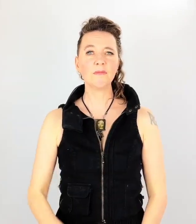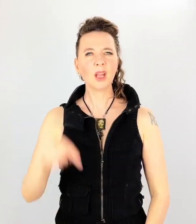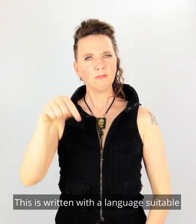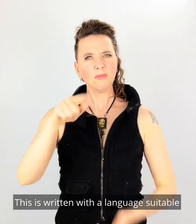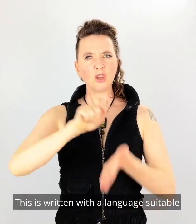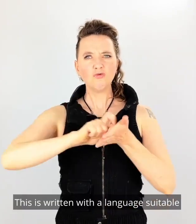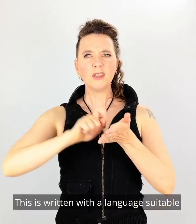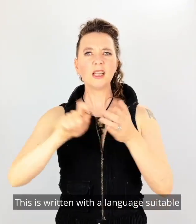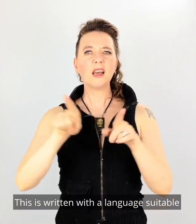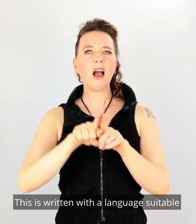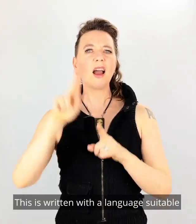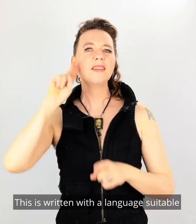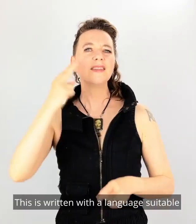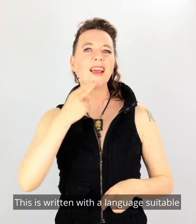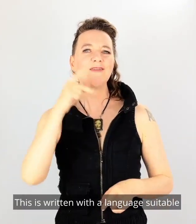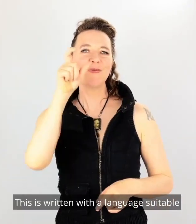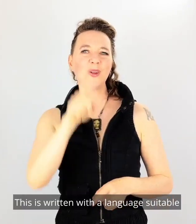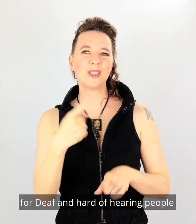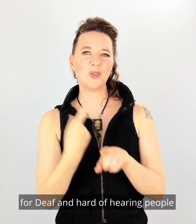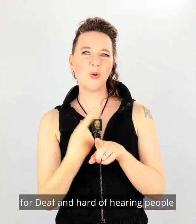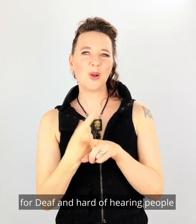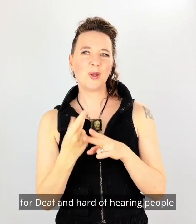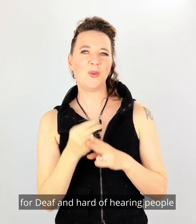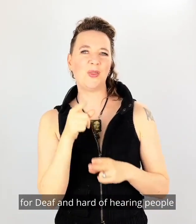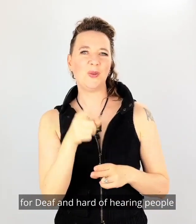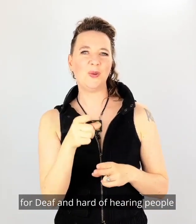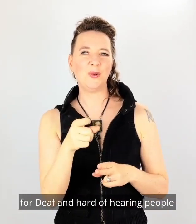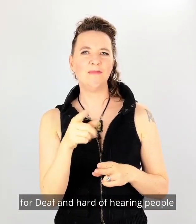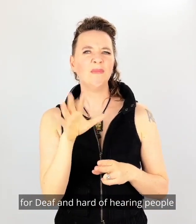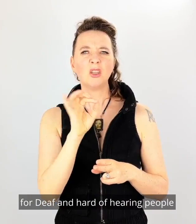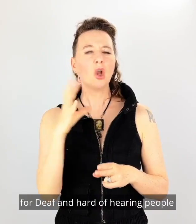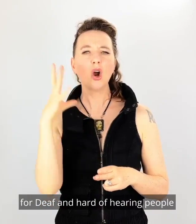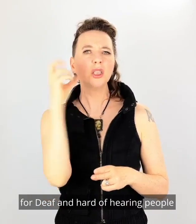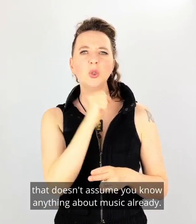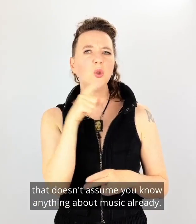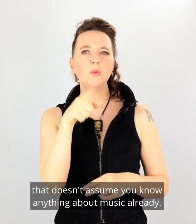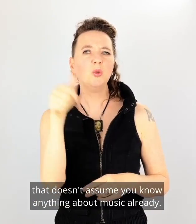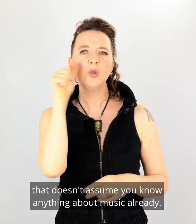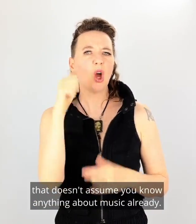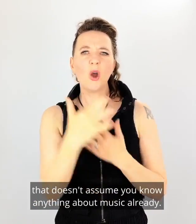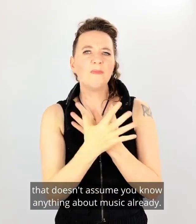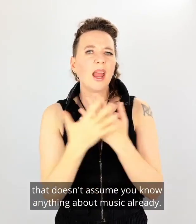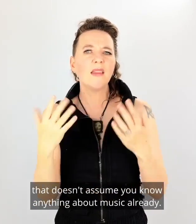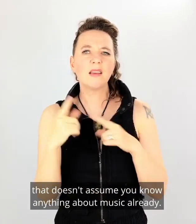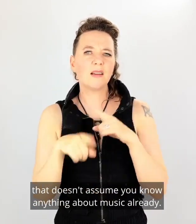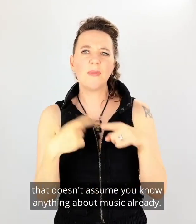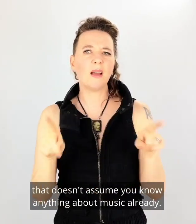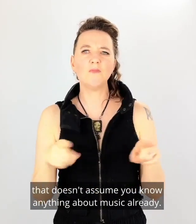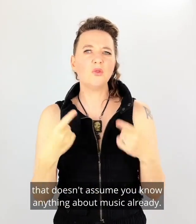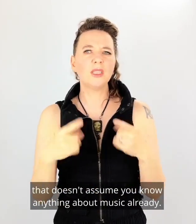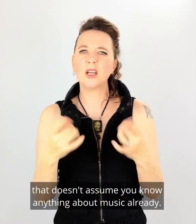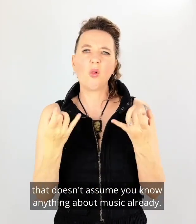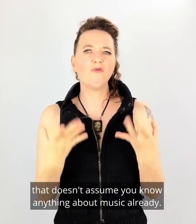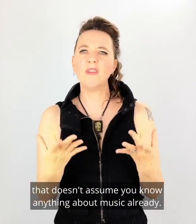This is written with a language suitable for deaf and hard of hearing people that doesn't assume you know anything about music